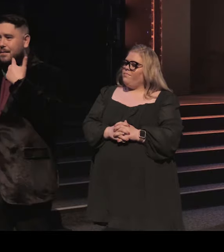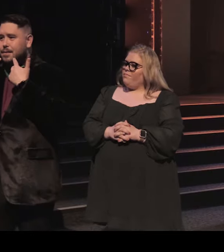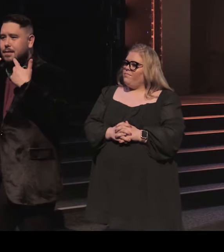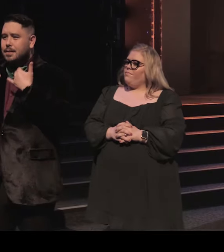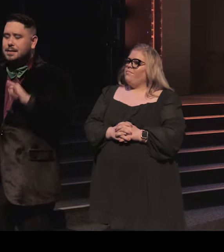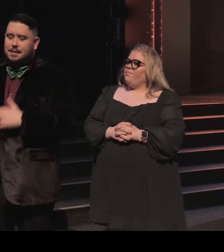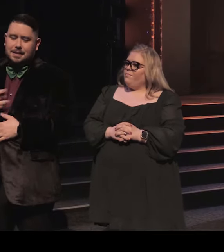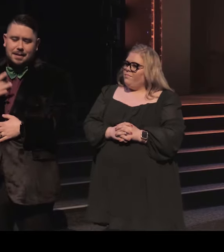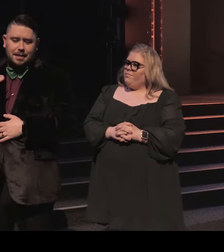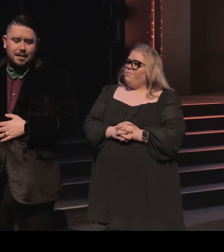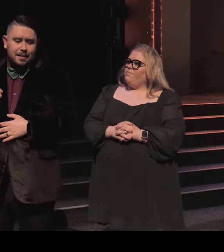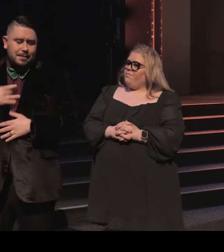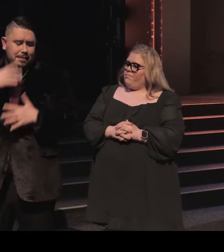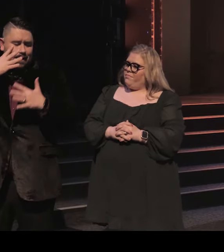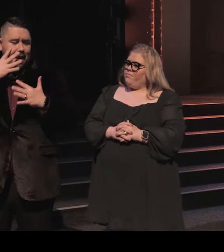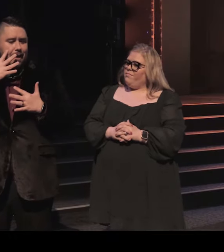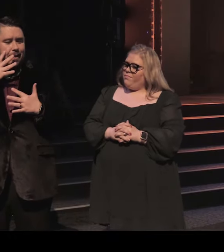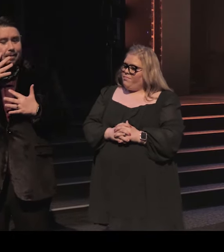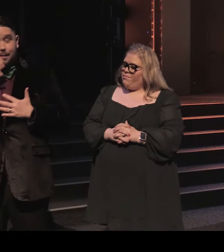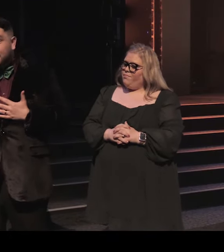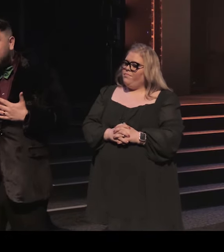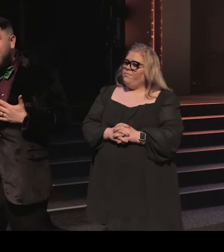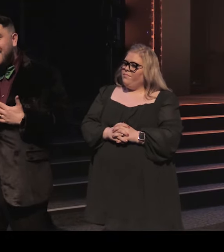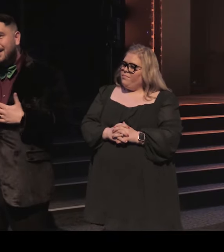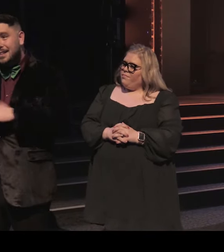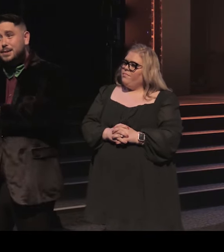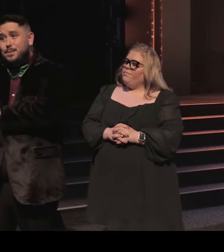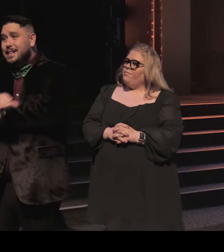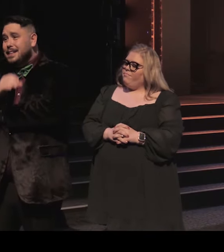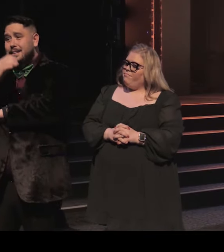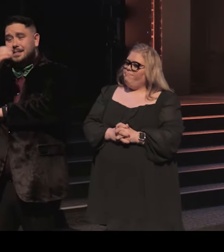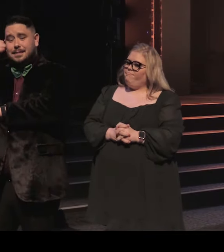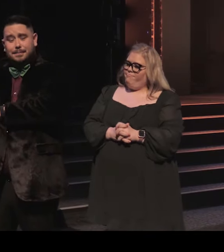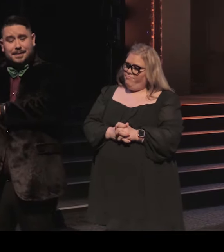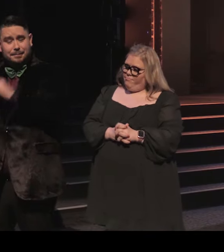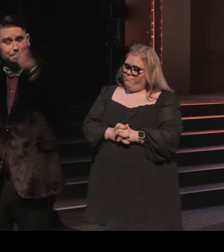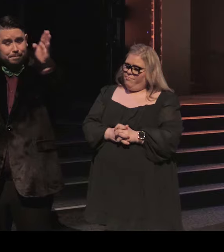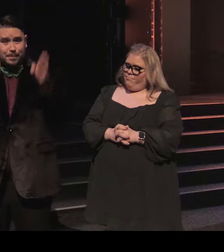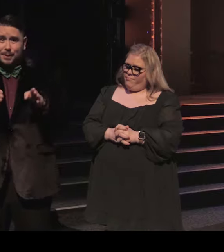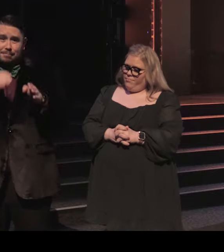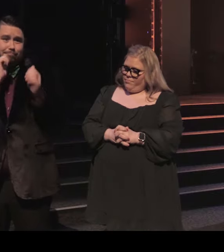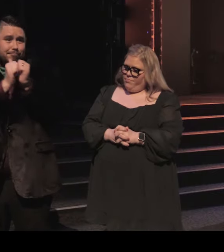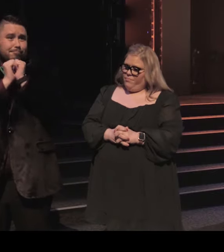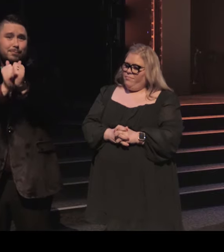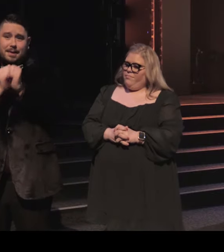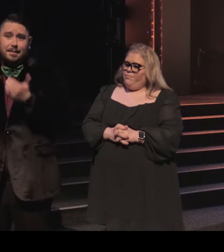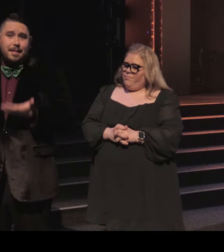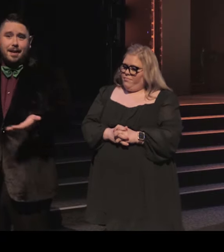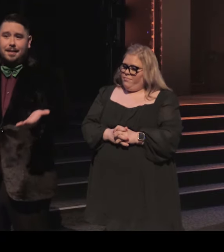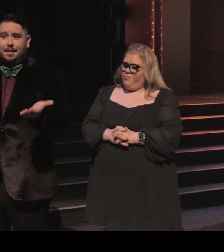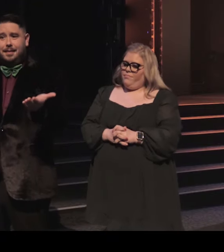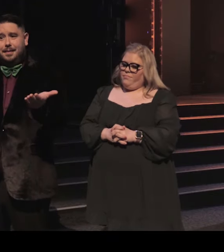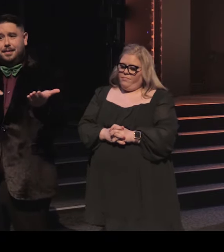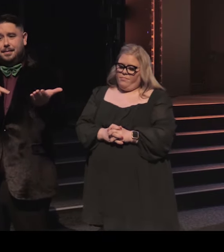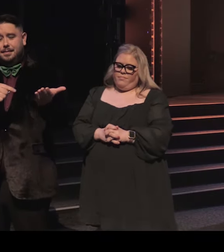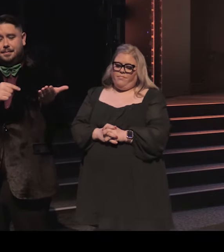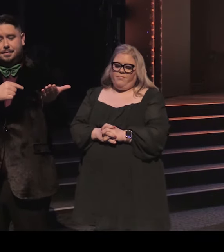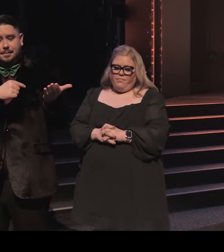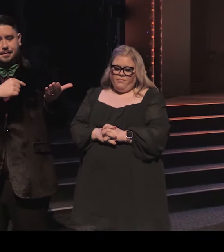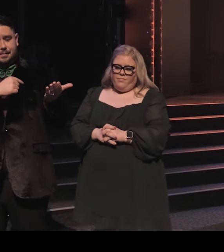can feel the sadness. 'Cause this Christmas, everyone's not